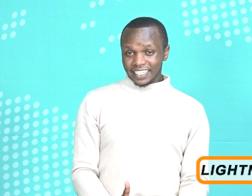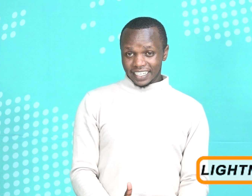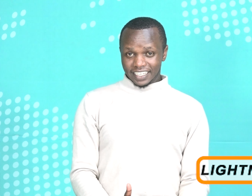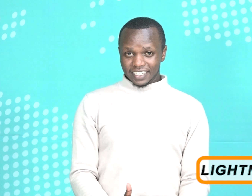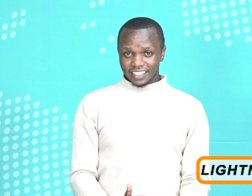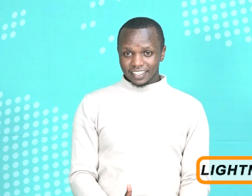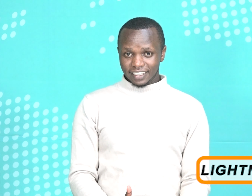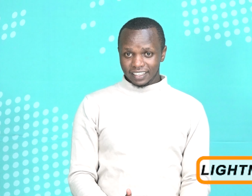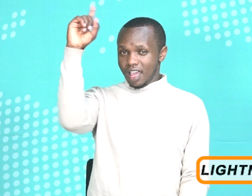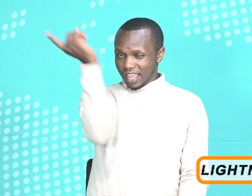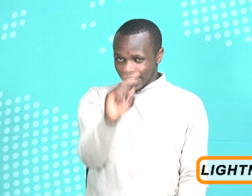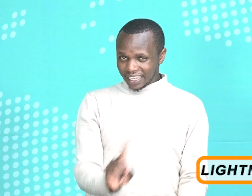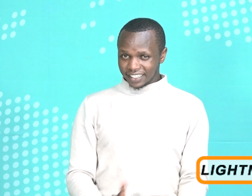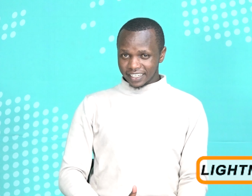lightning, lightning,